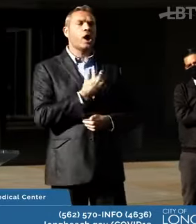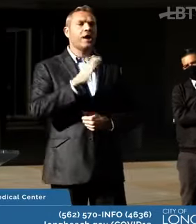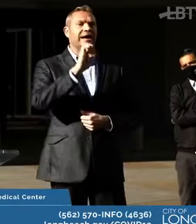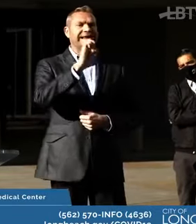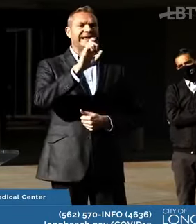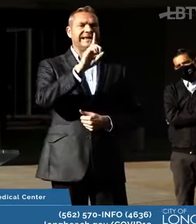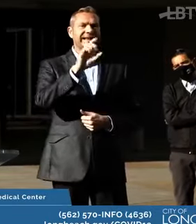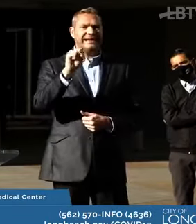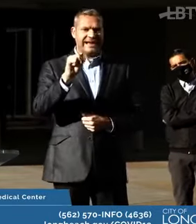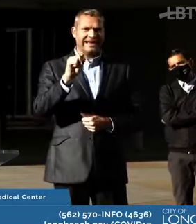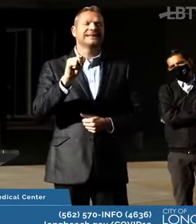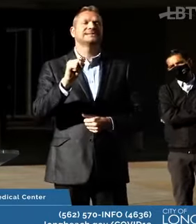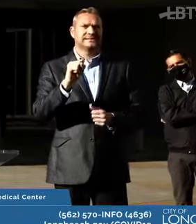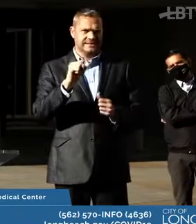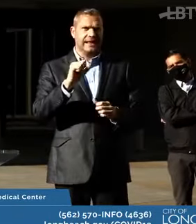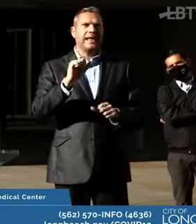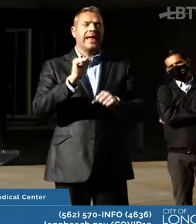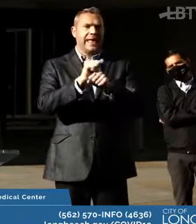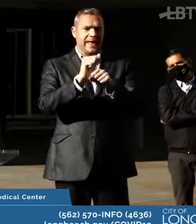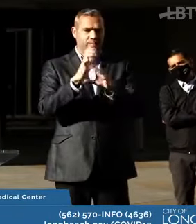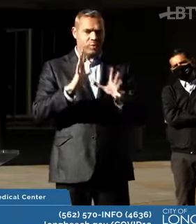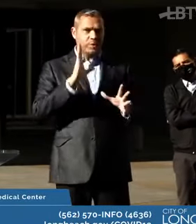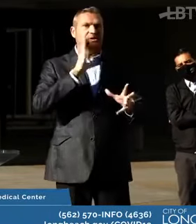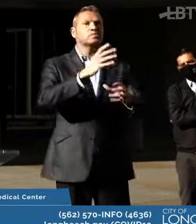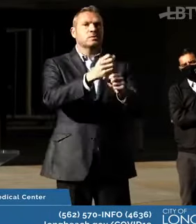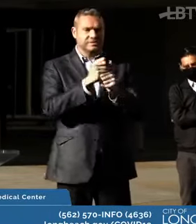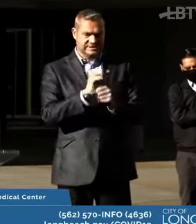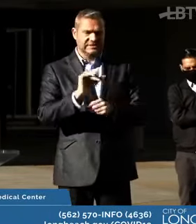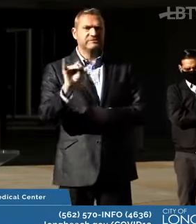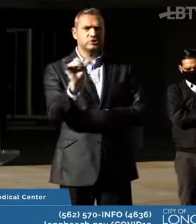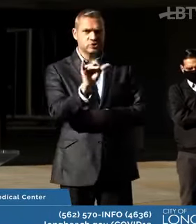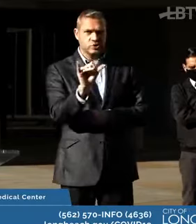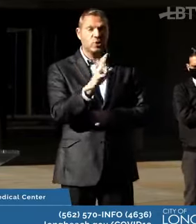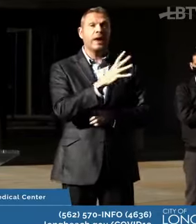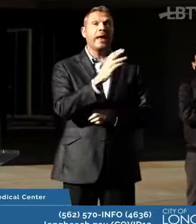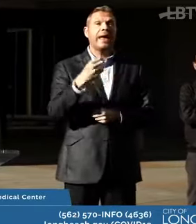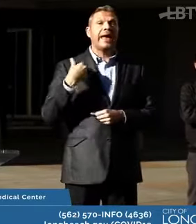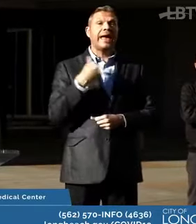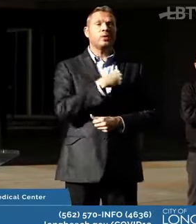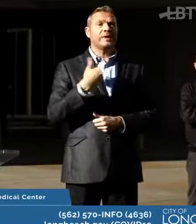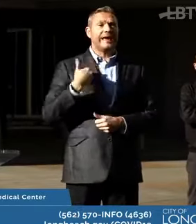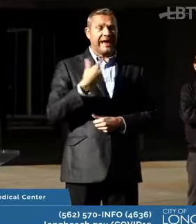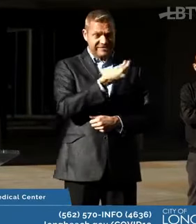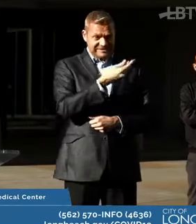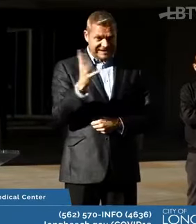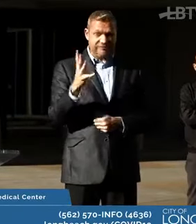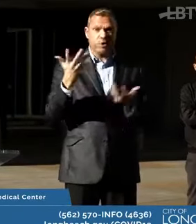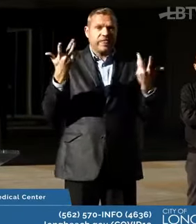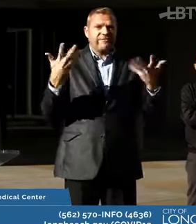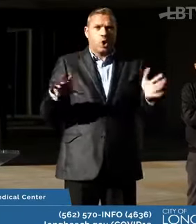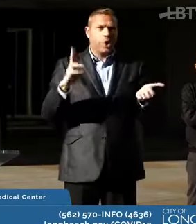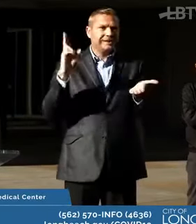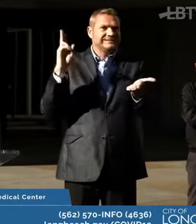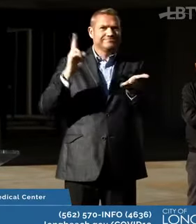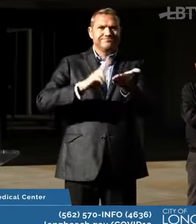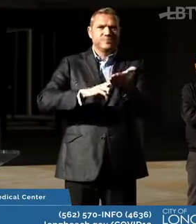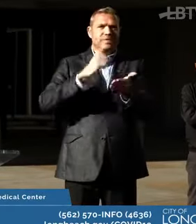of employees who are the first to receive the vaccine. And actually, we have several that are signed up to receive the vaccine today.